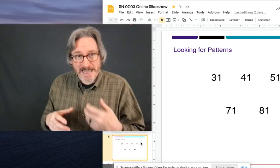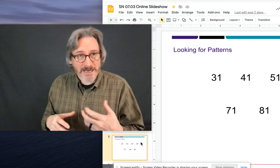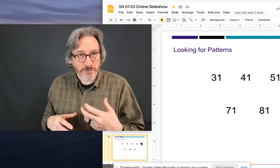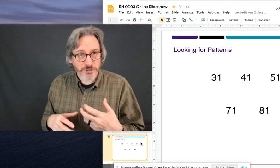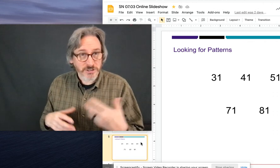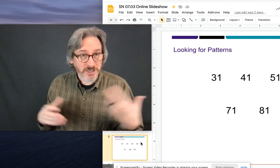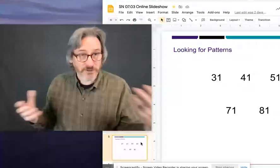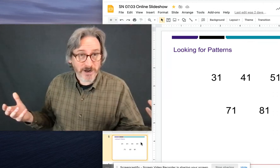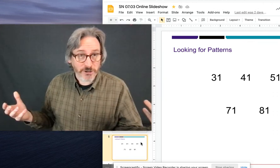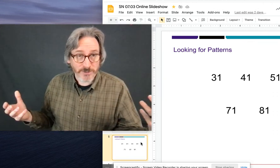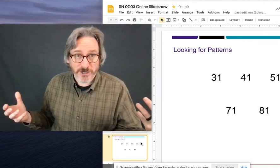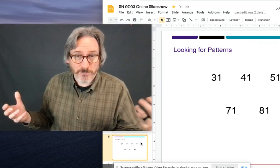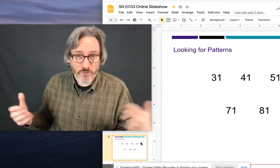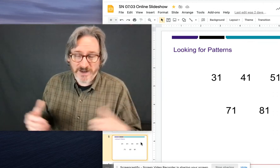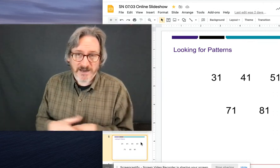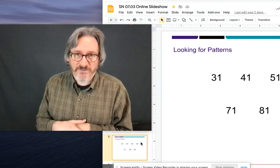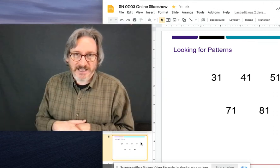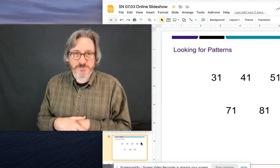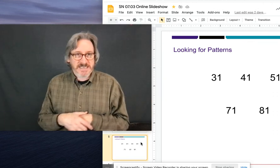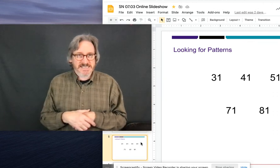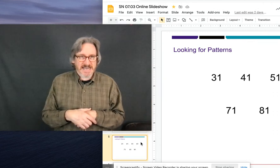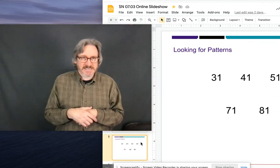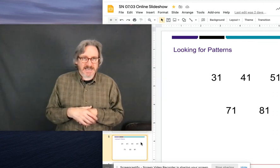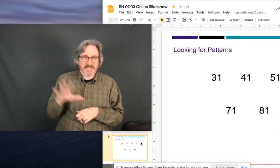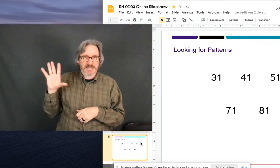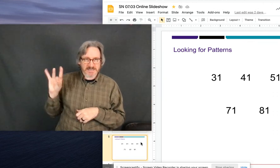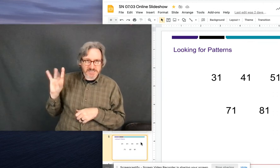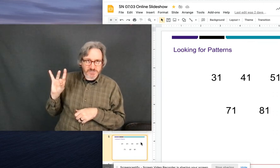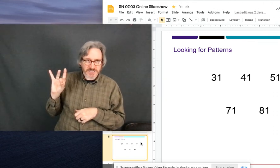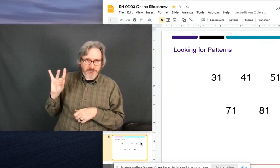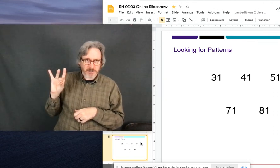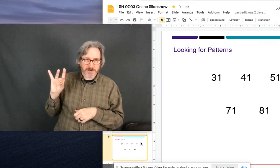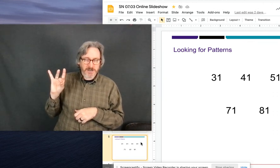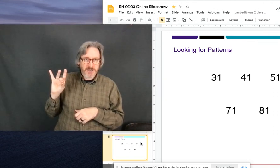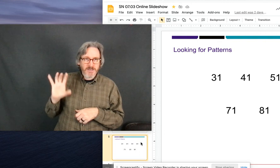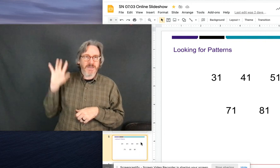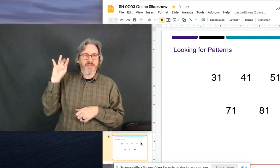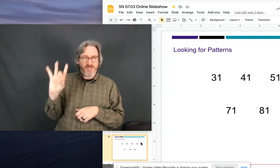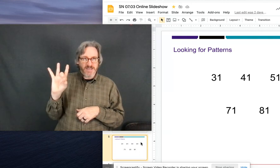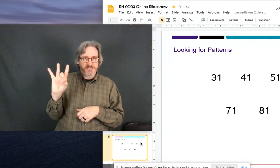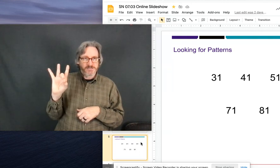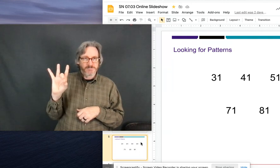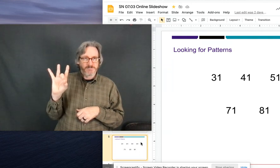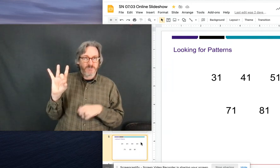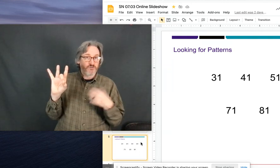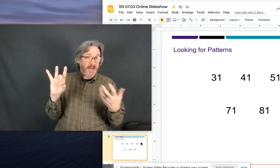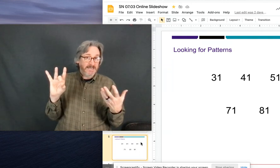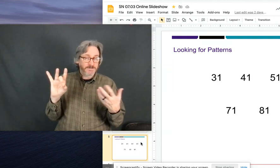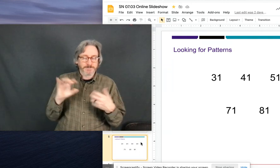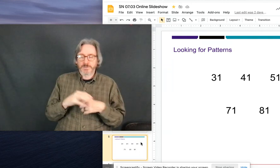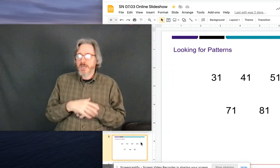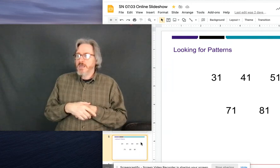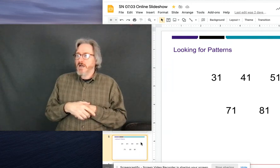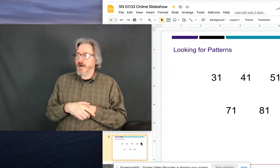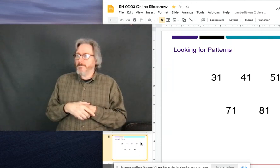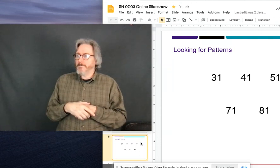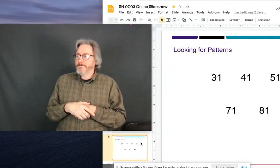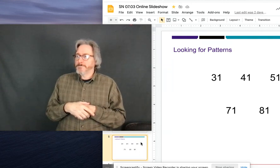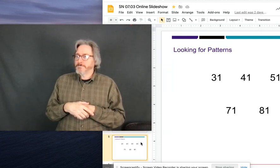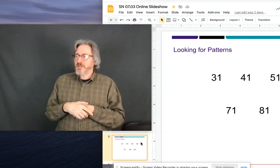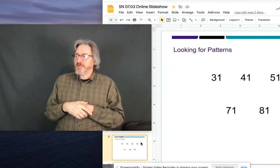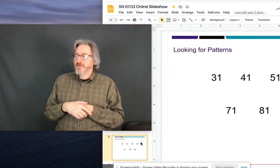the language in the greater community more than anything else, because they decided that this was clearer than this for 8.